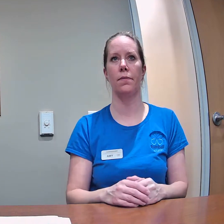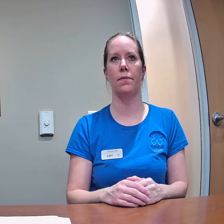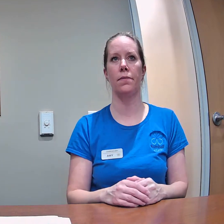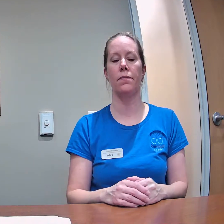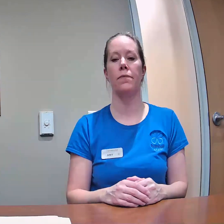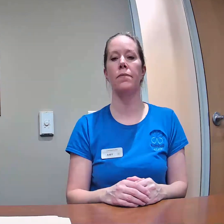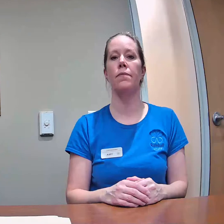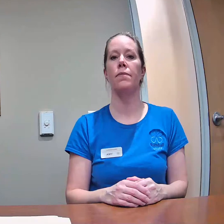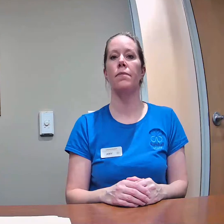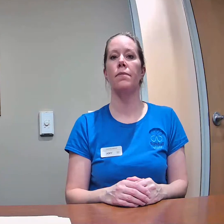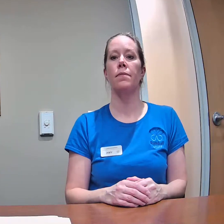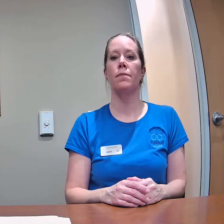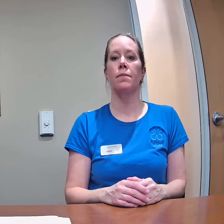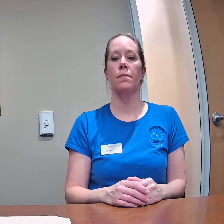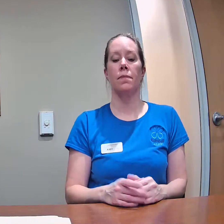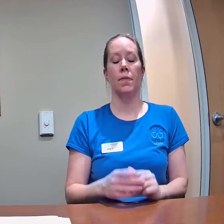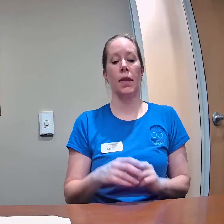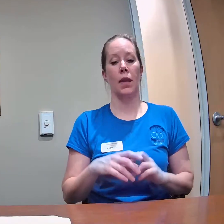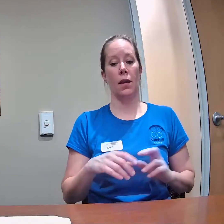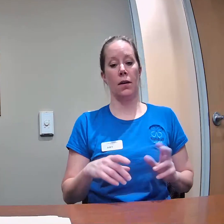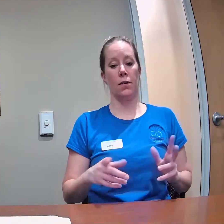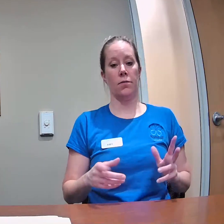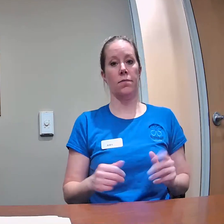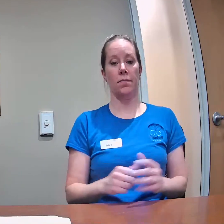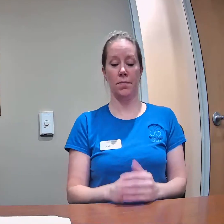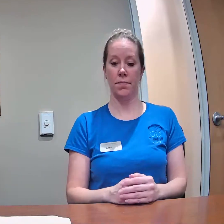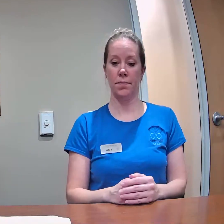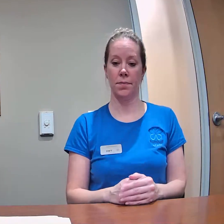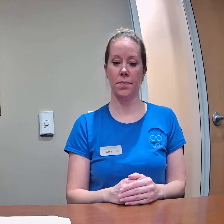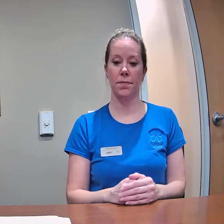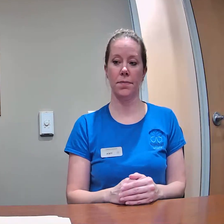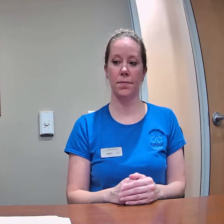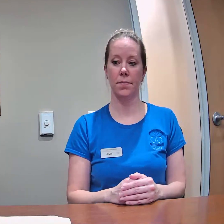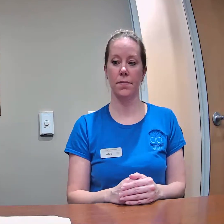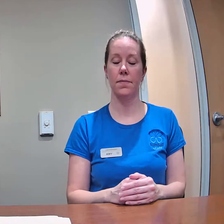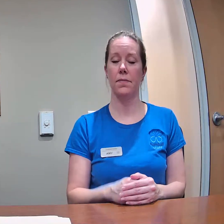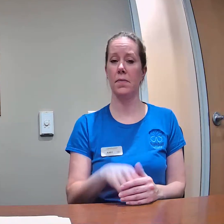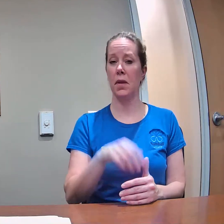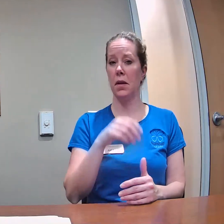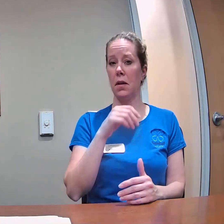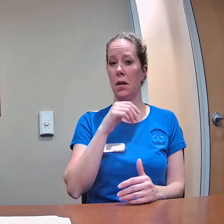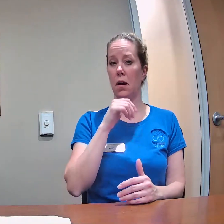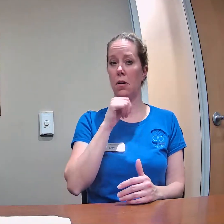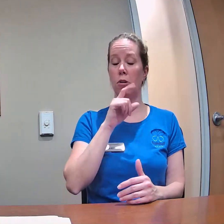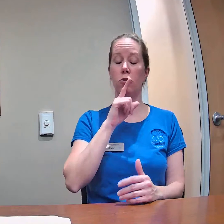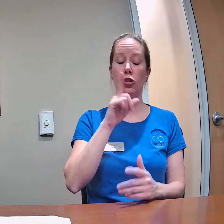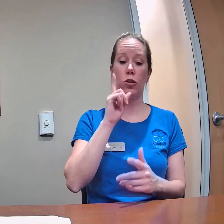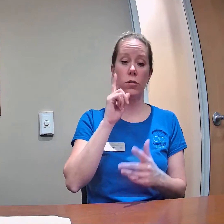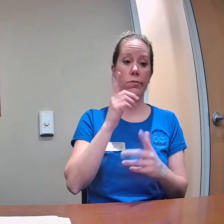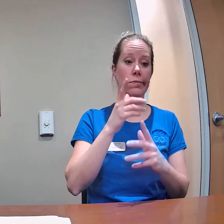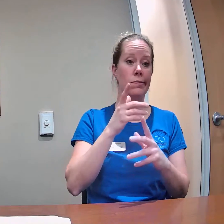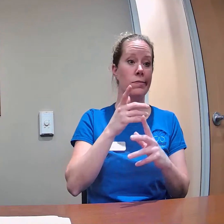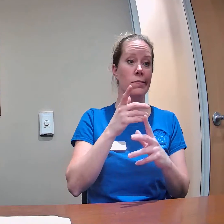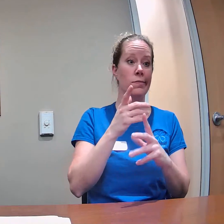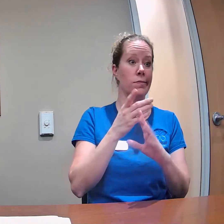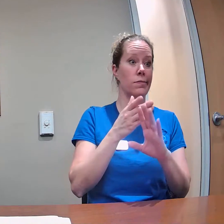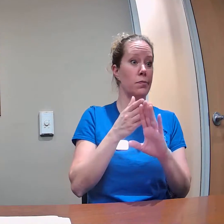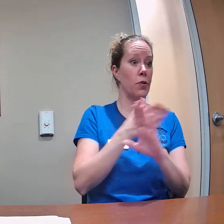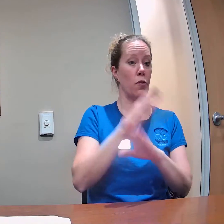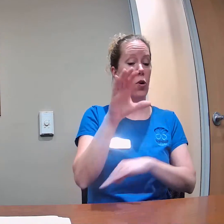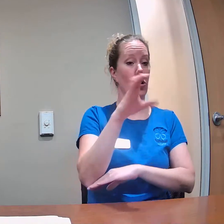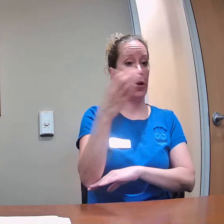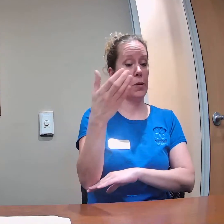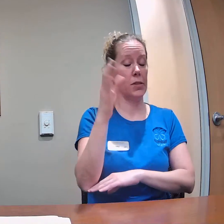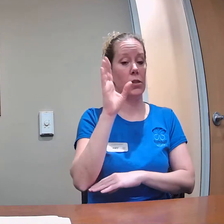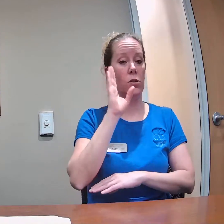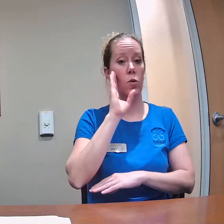I'd like to wish you all, I'm hoping that, I don't think we'll probably have another meeting before Christmas unless something happens, but